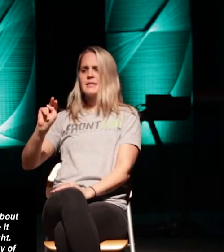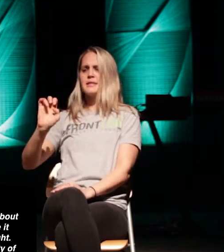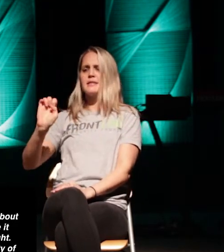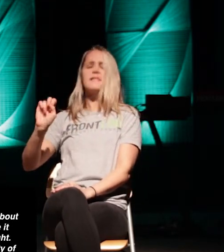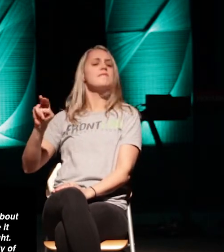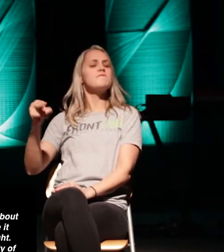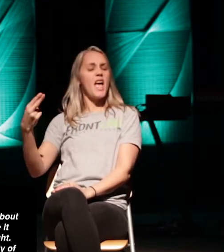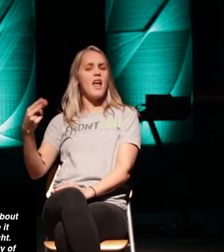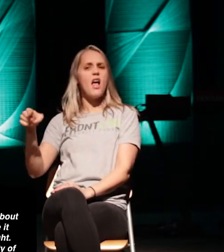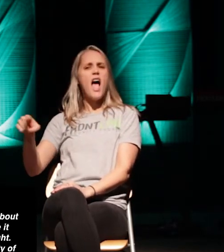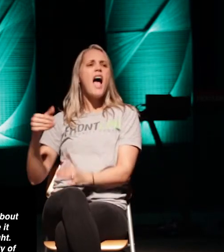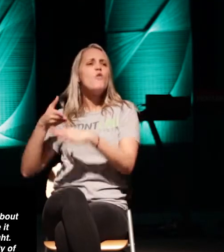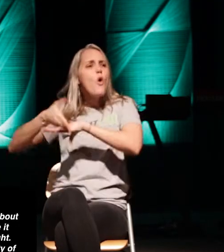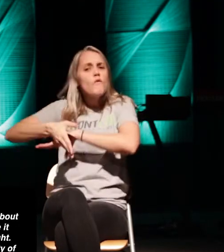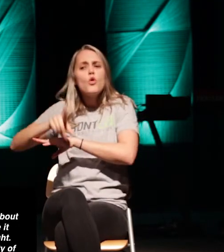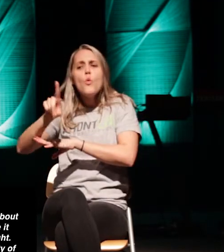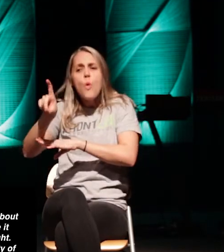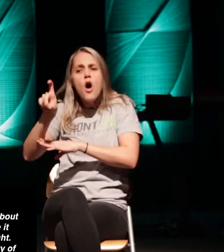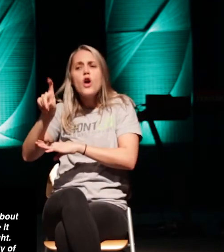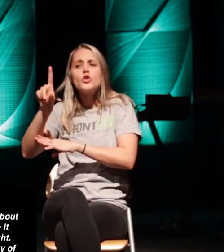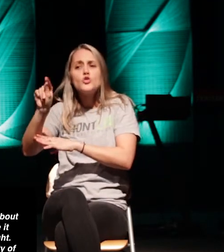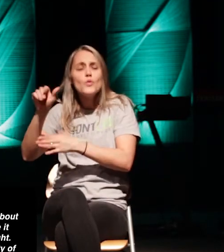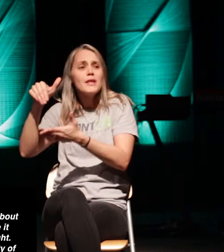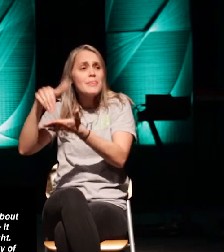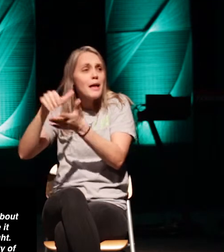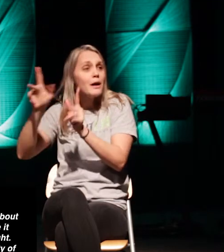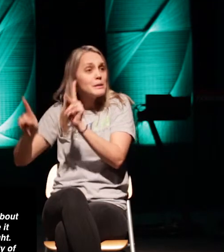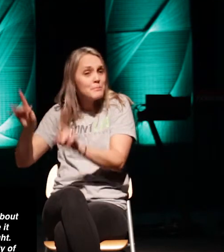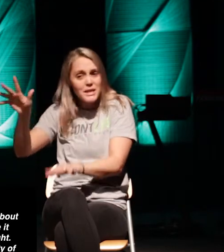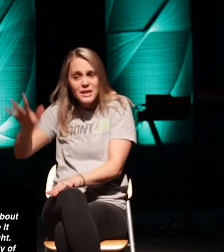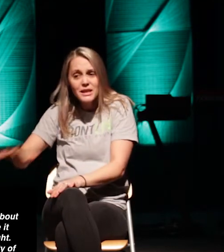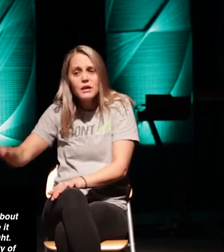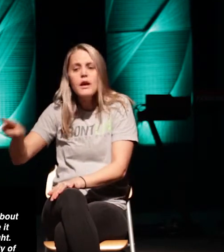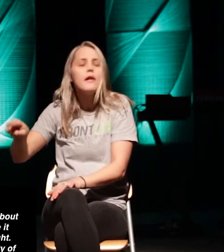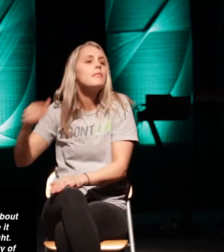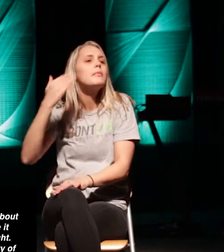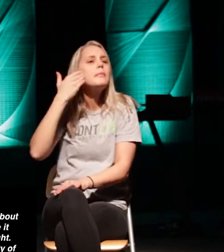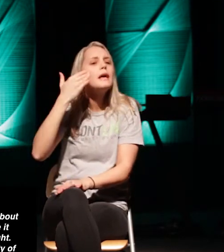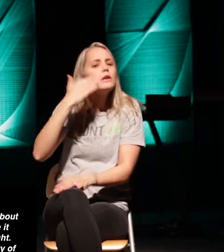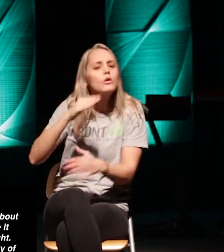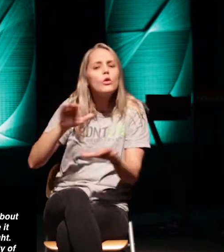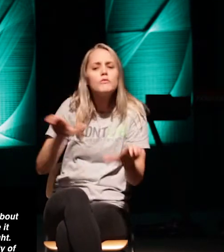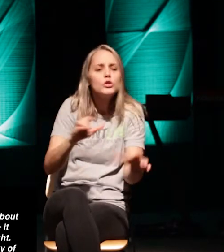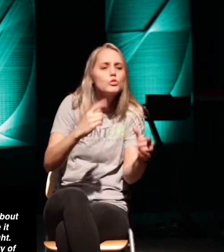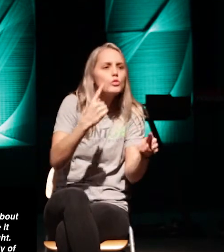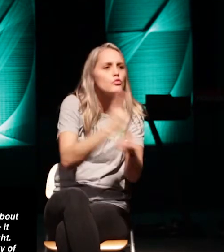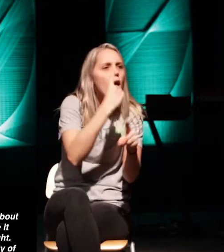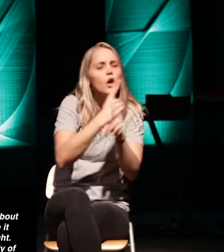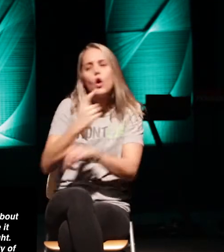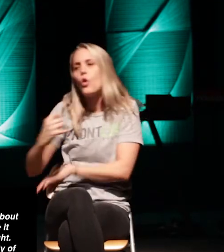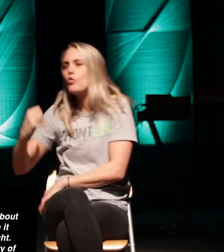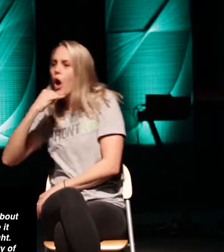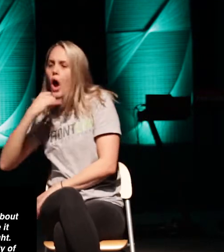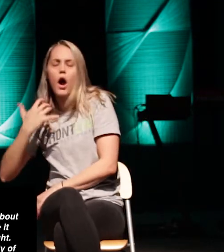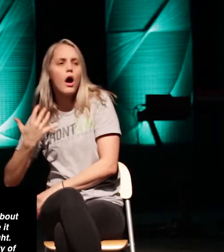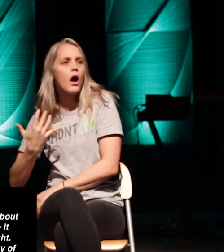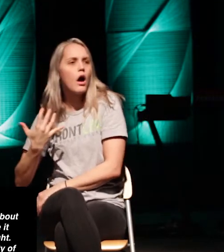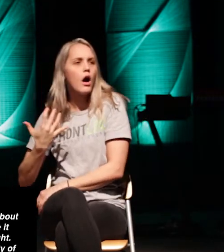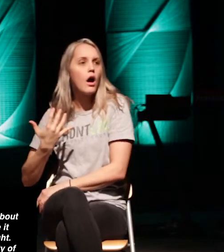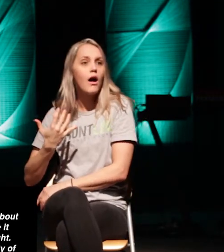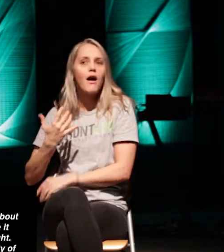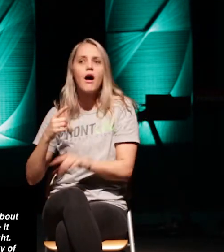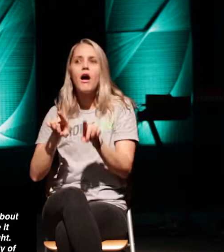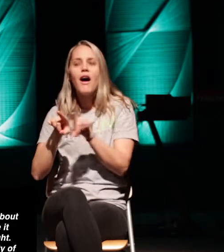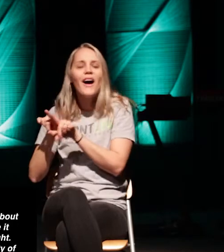120,000 people who cannot tell their right hand from their left? And then I love this last ad, and also